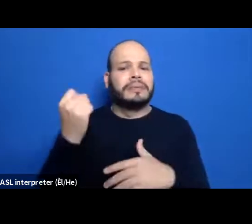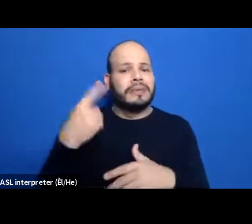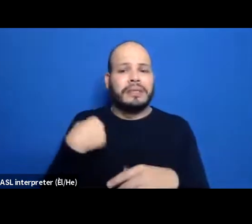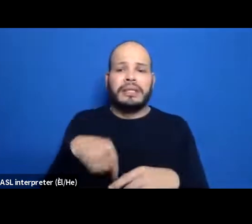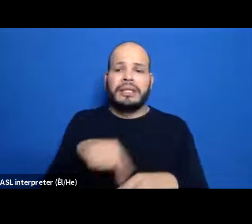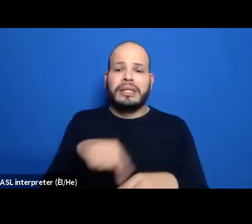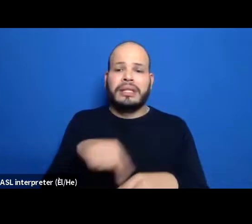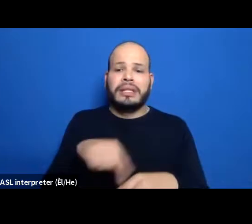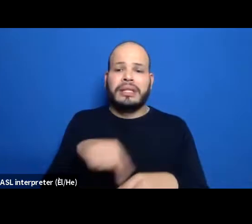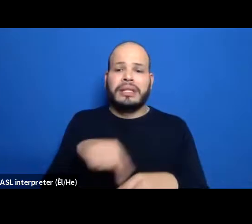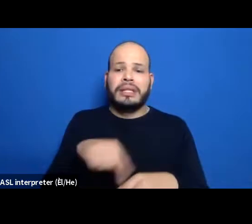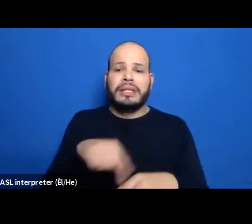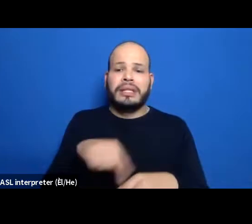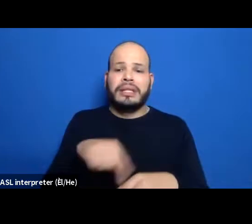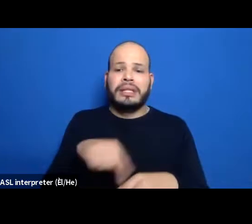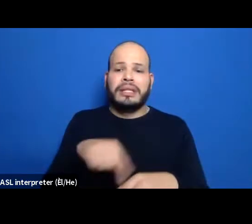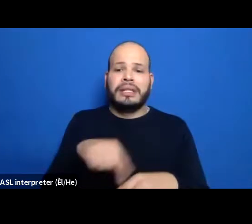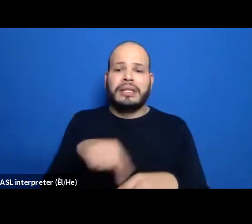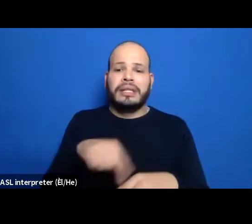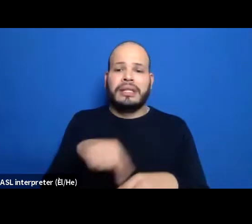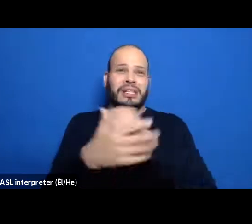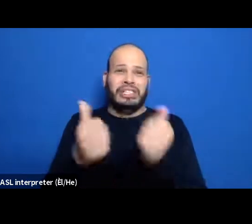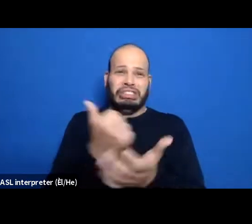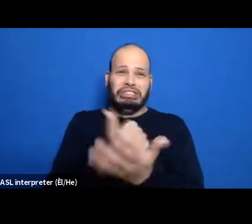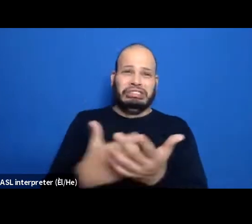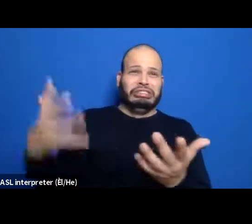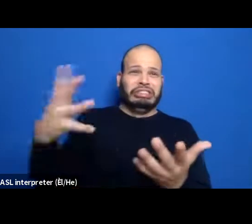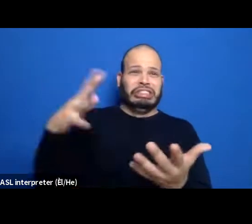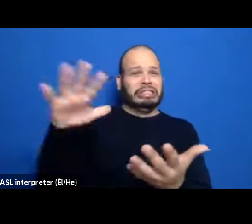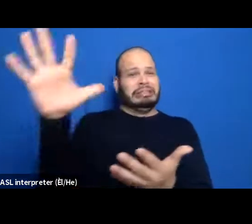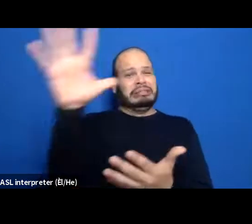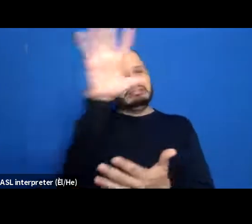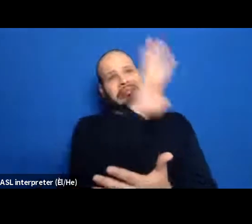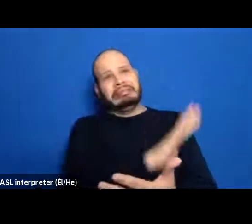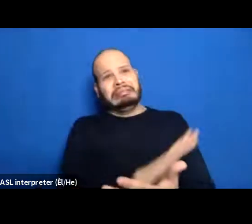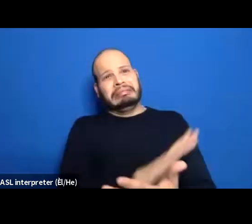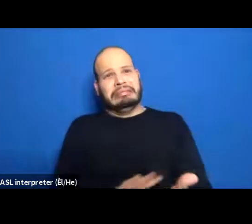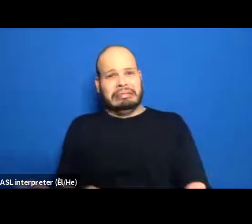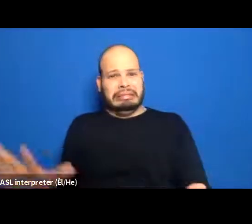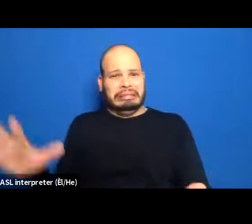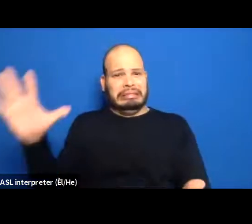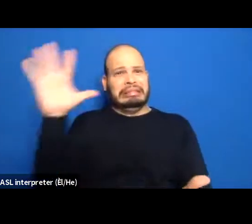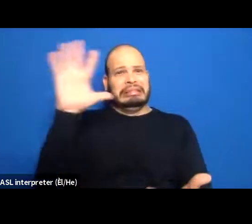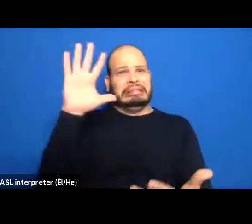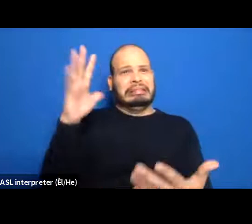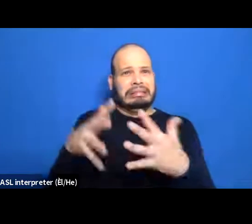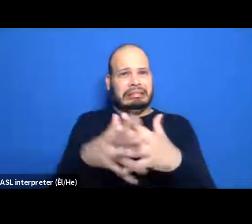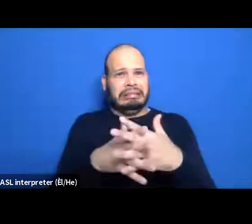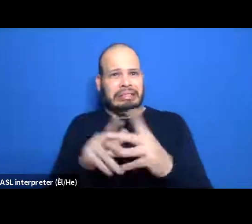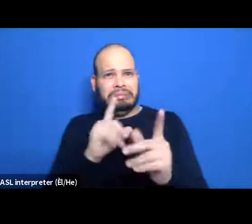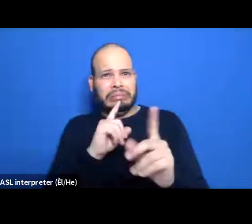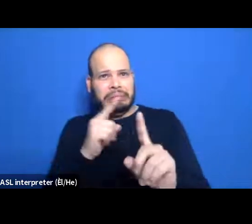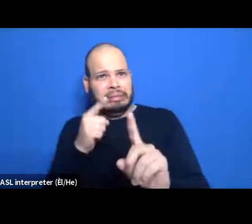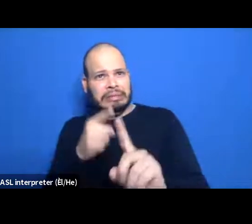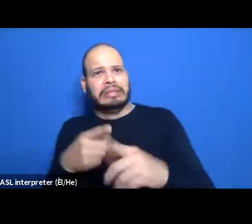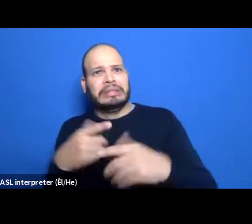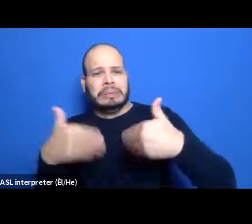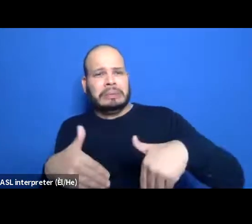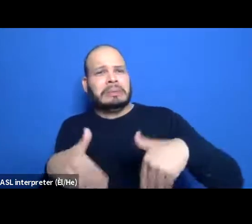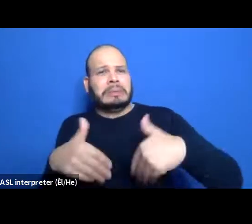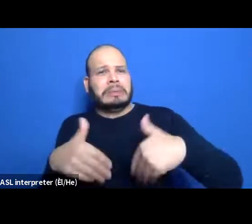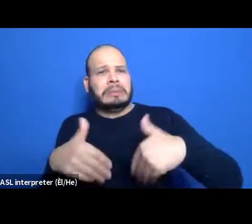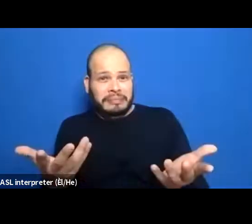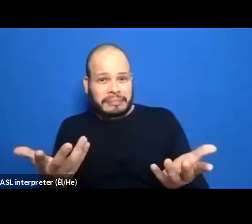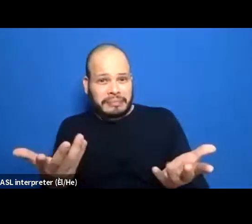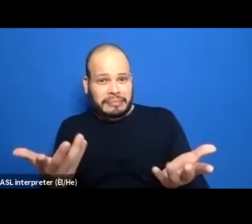in human history, and it has devised and developed mechanisms of oppression that we have never seen before,